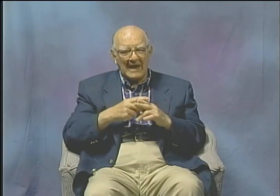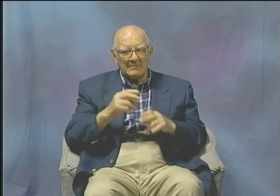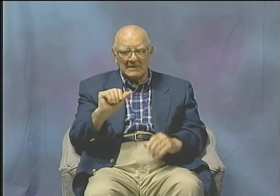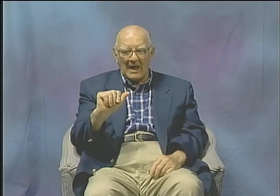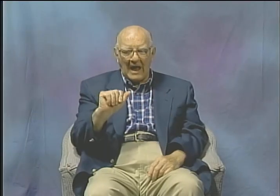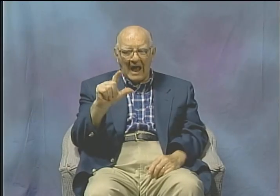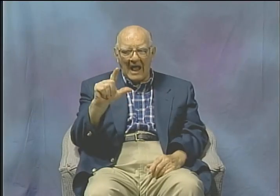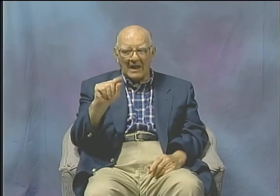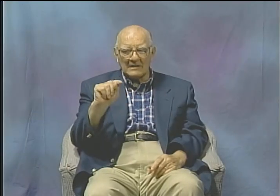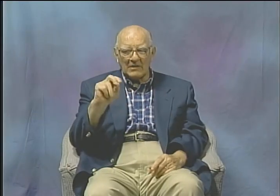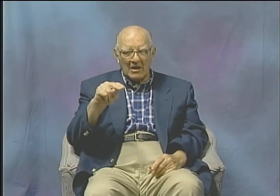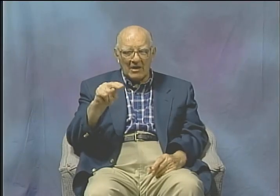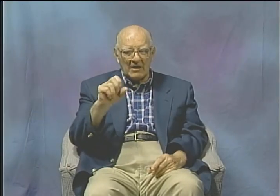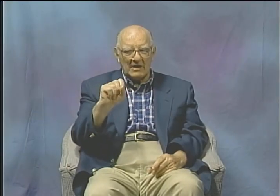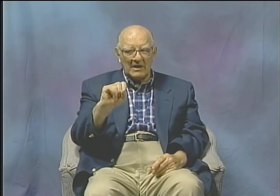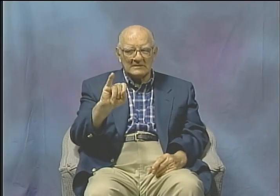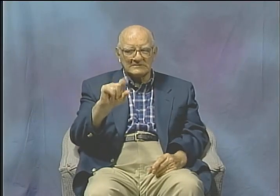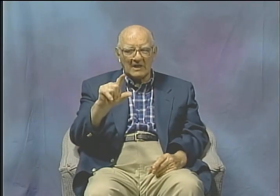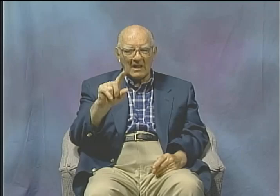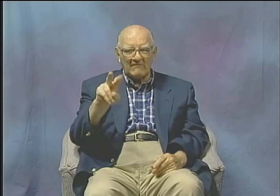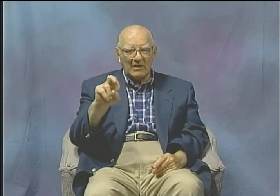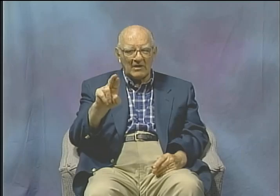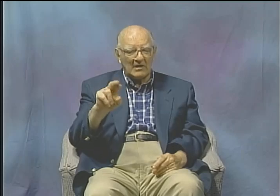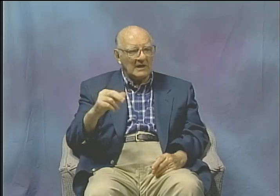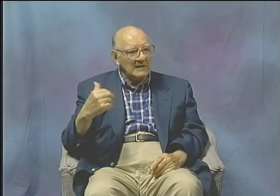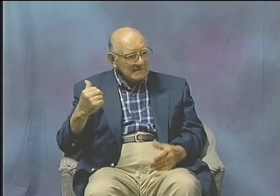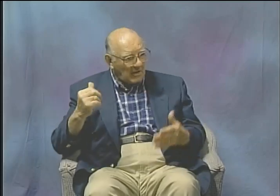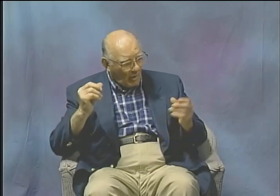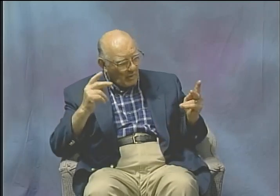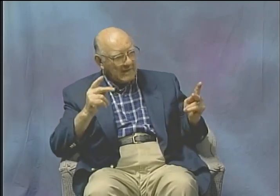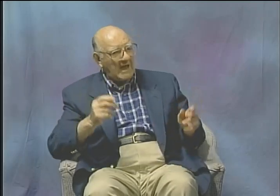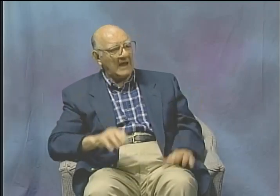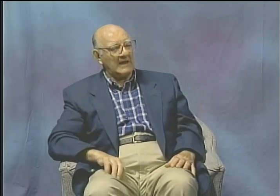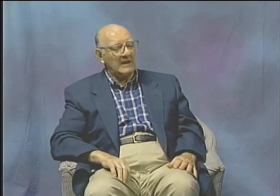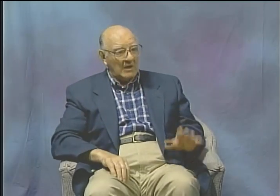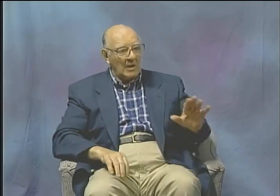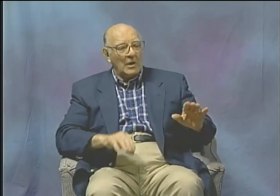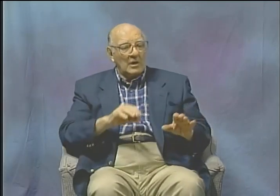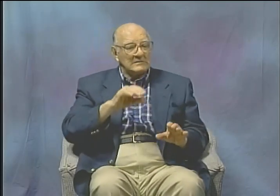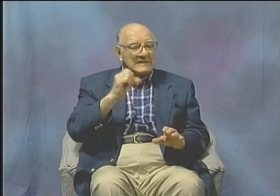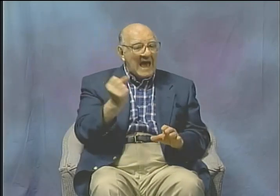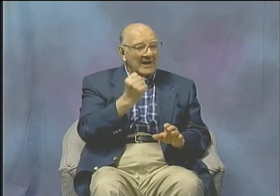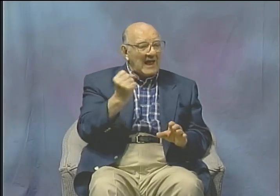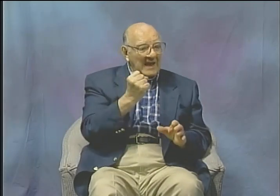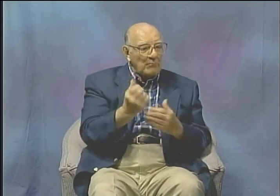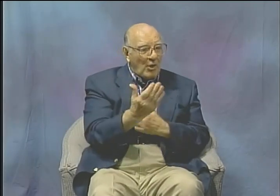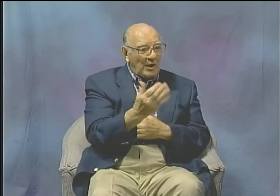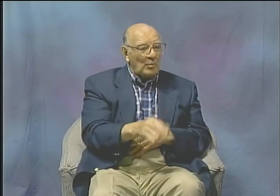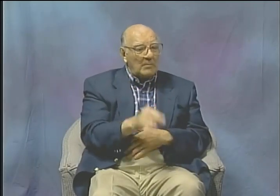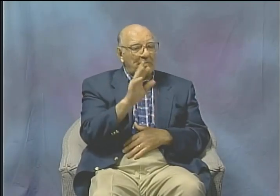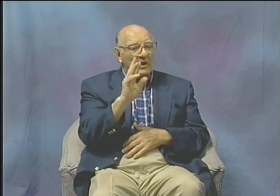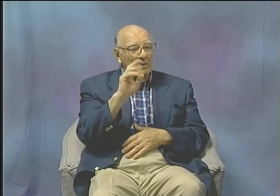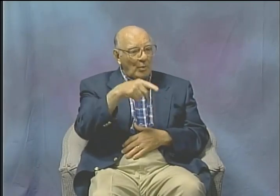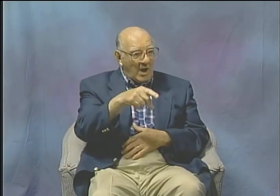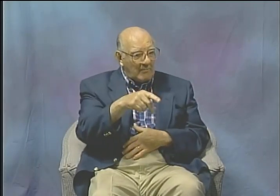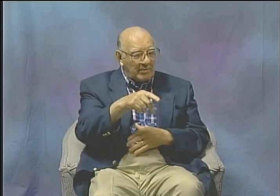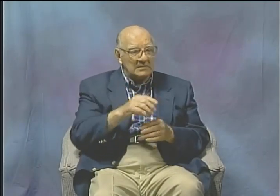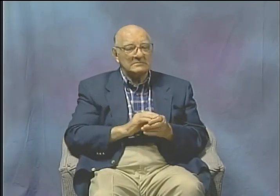named Elton Silver. Said, okay, Saturday morning we'll pick you up.